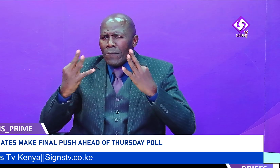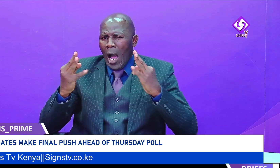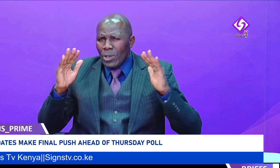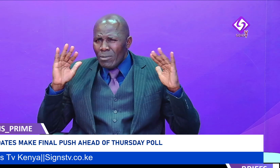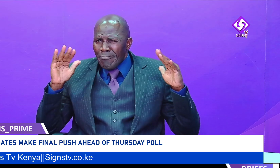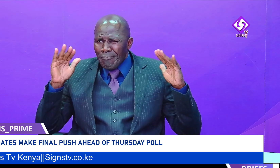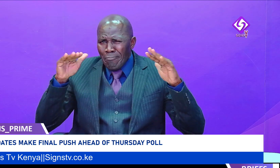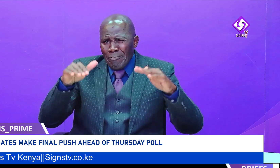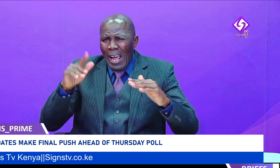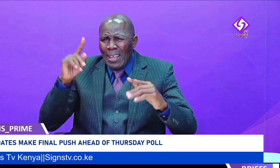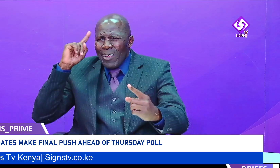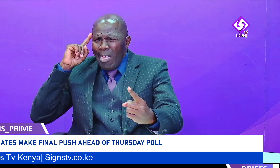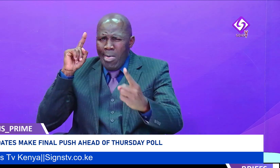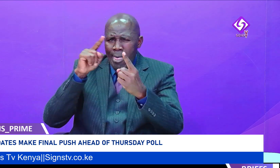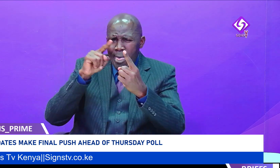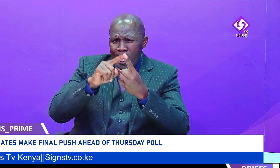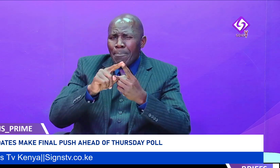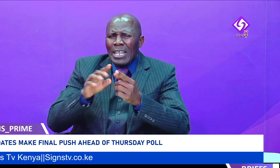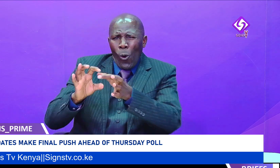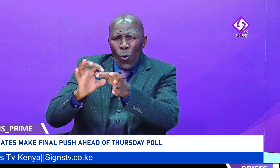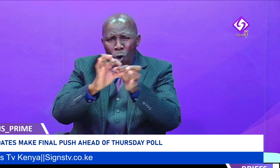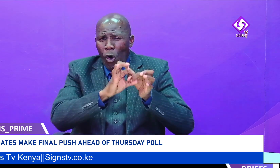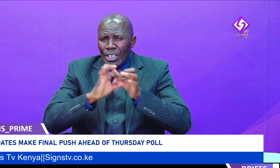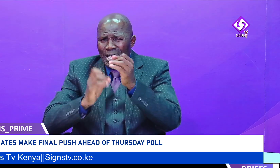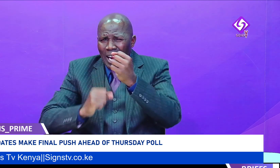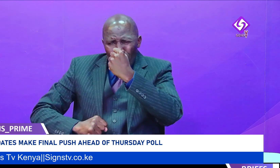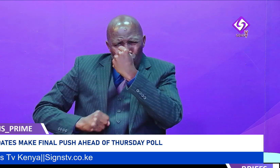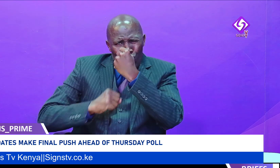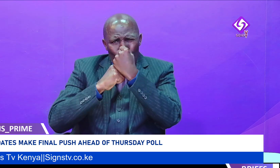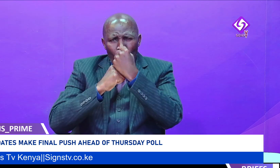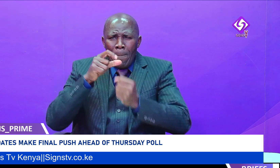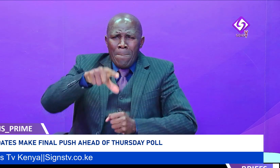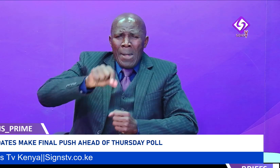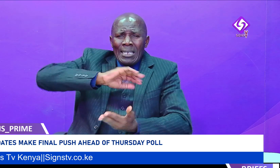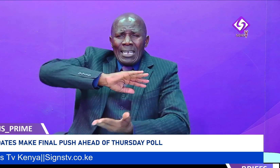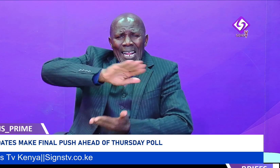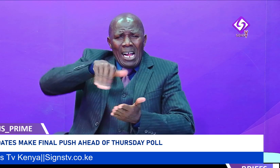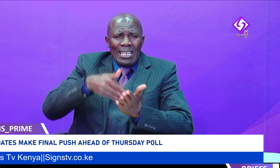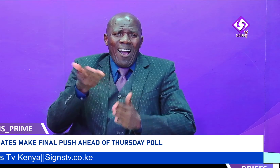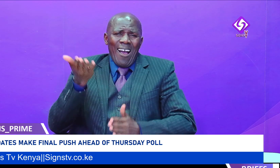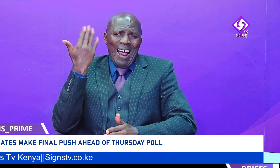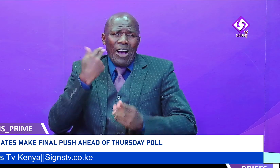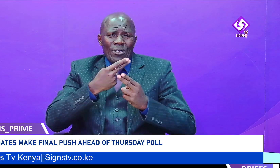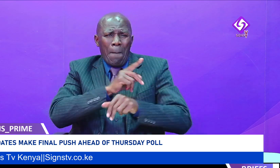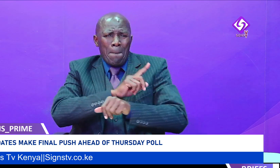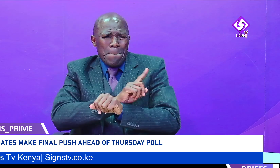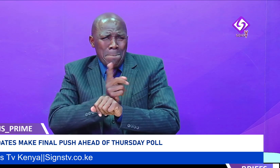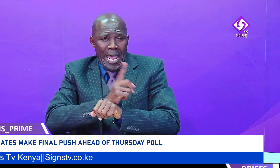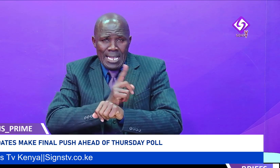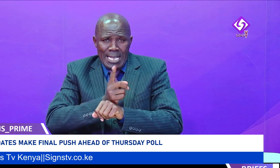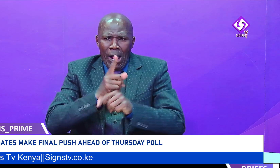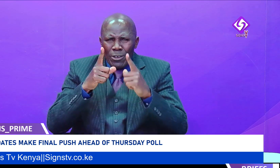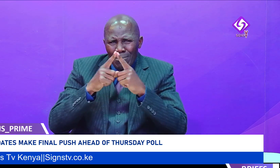scheduled to hold final rallies aiming to unite support and deliver crucial